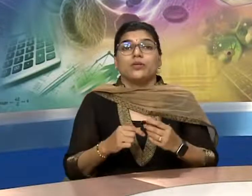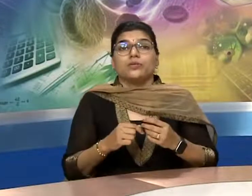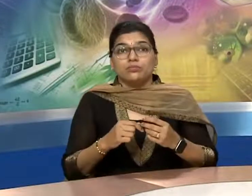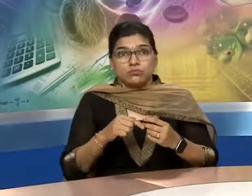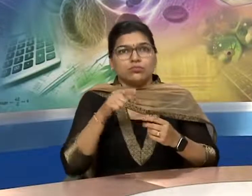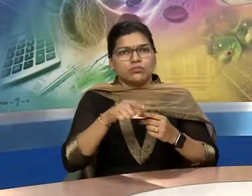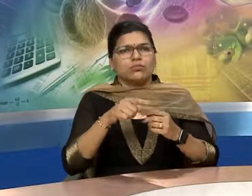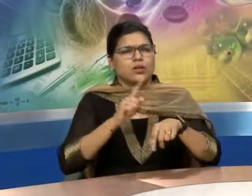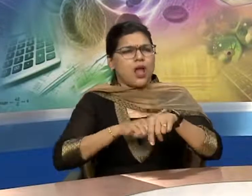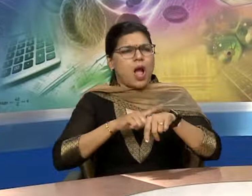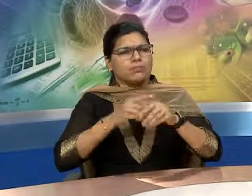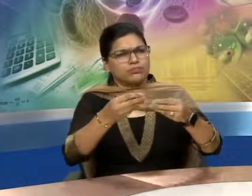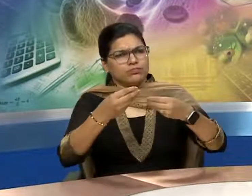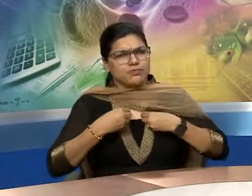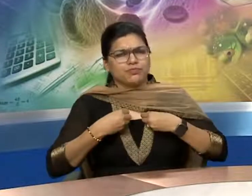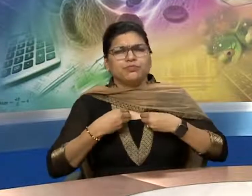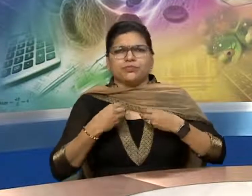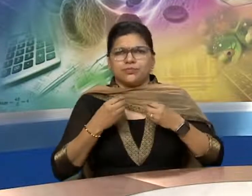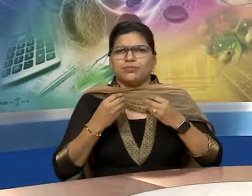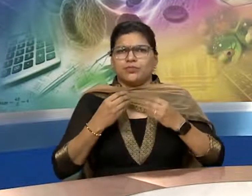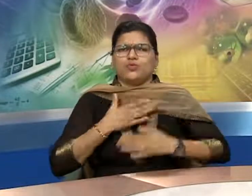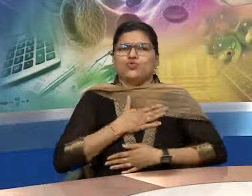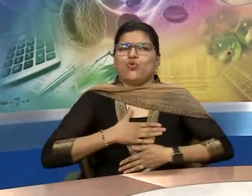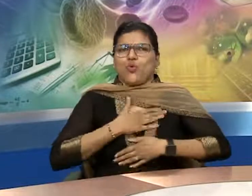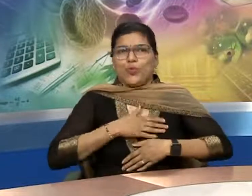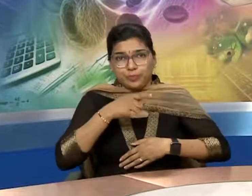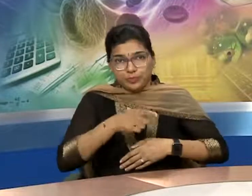The fourth function of library is recreation.